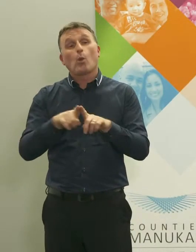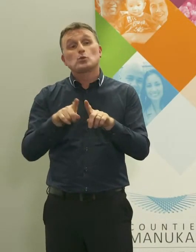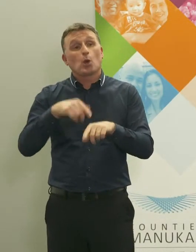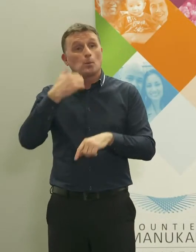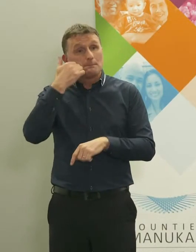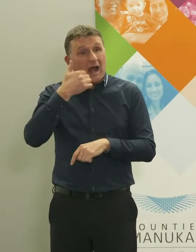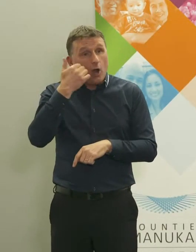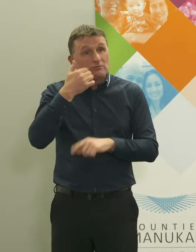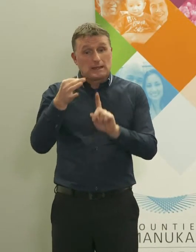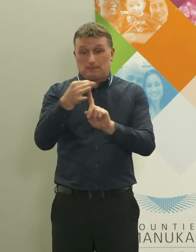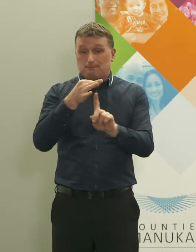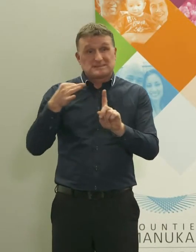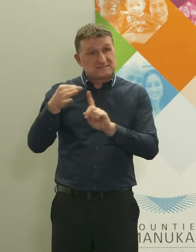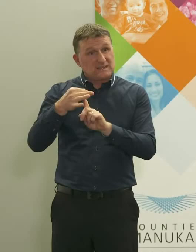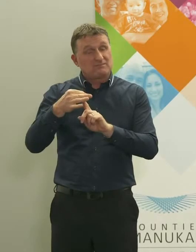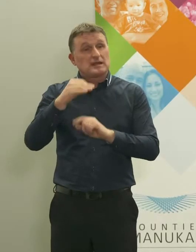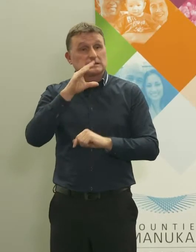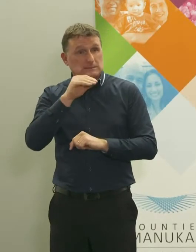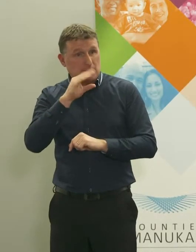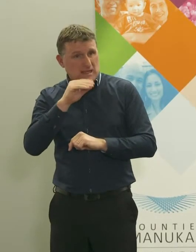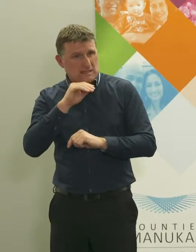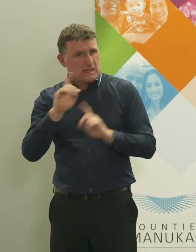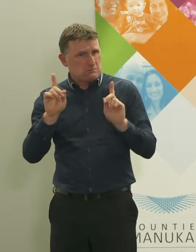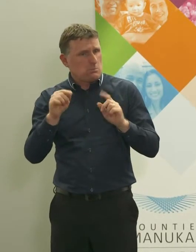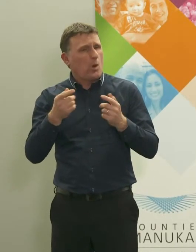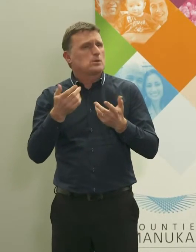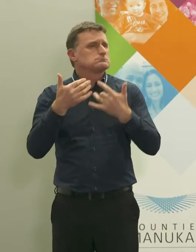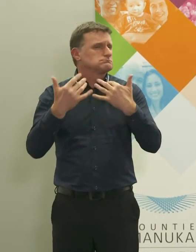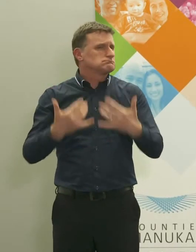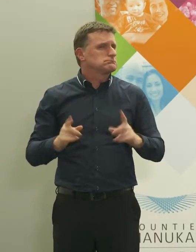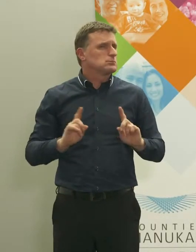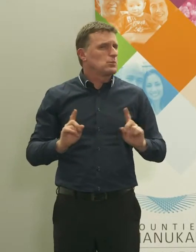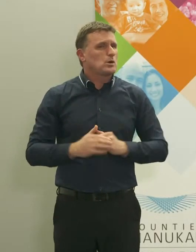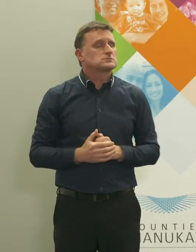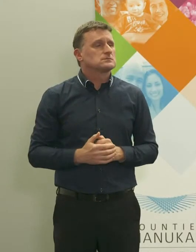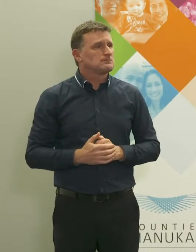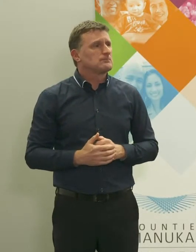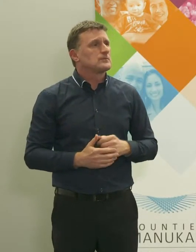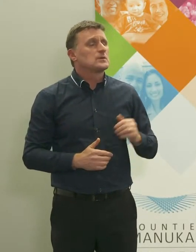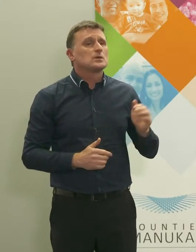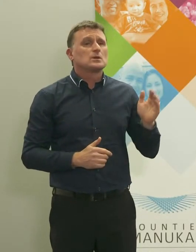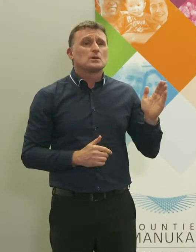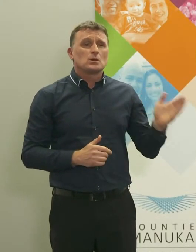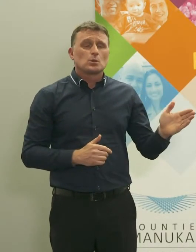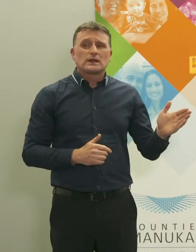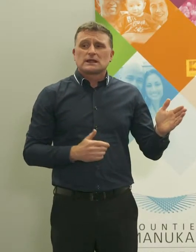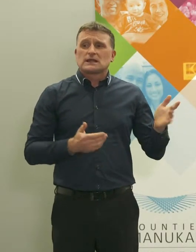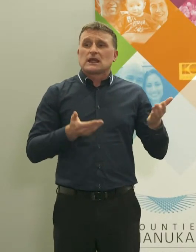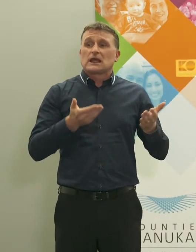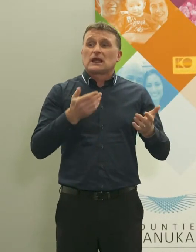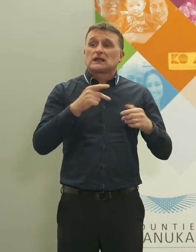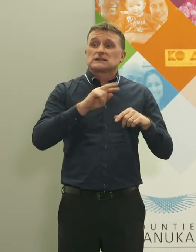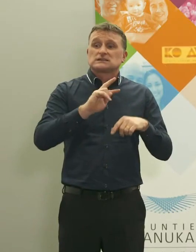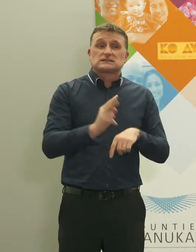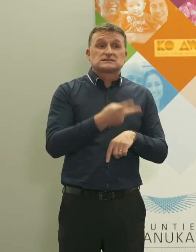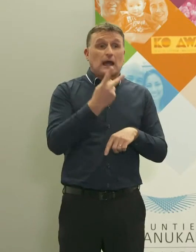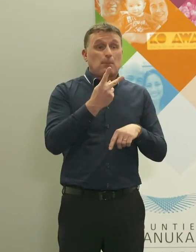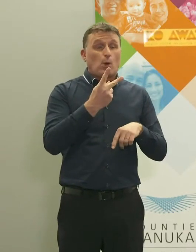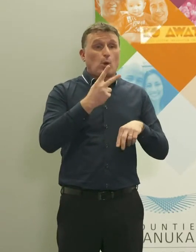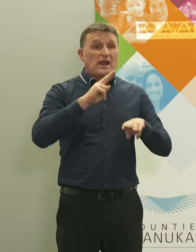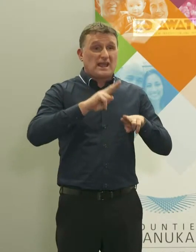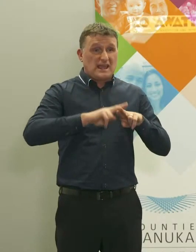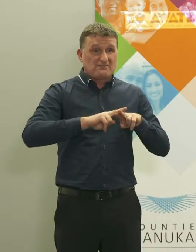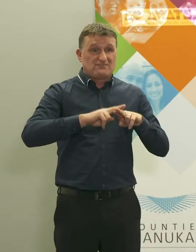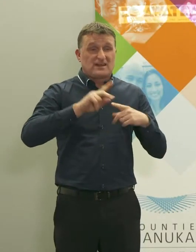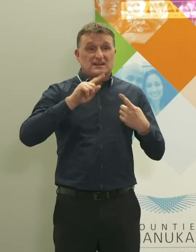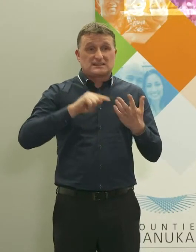languages, Asian languages? So we have we've more than doubled our FTE. So I think I said before,